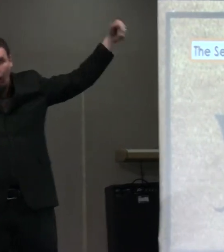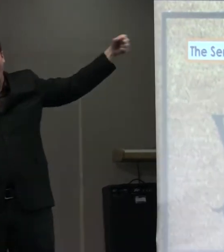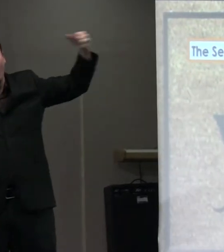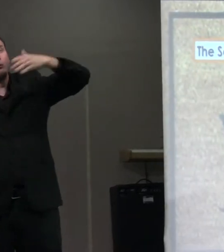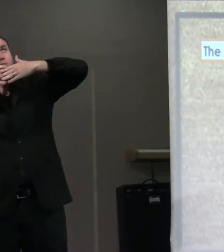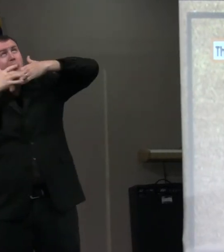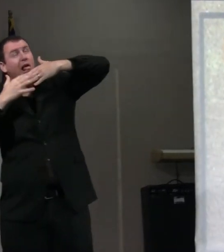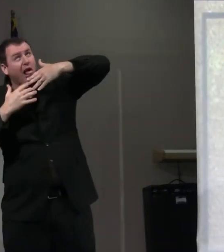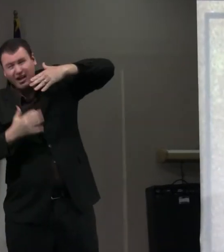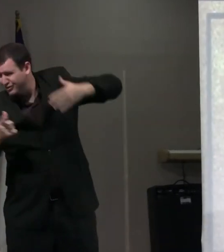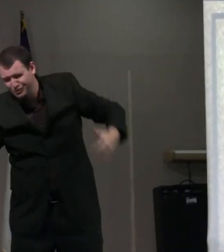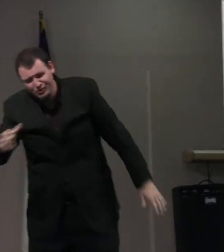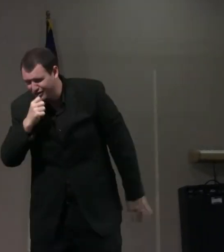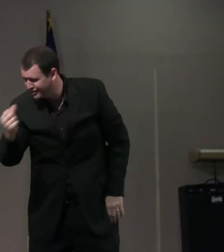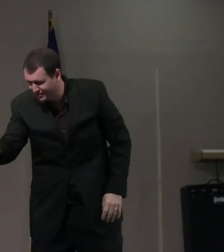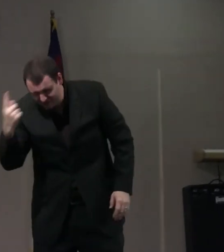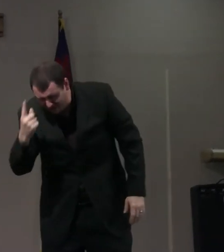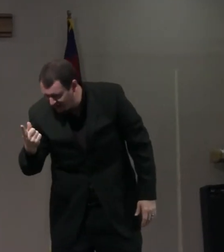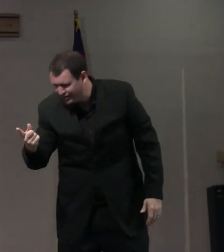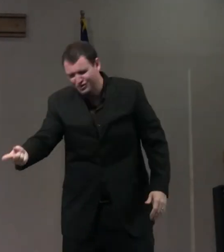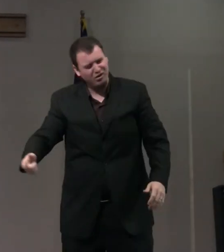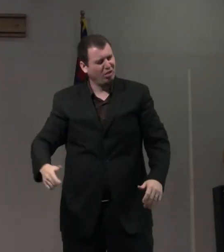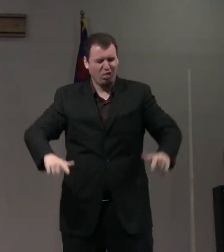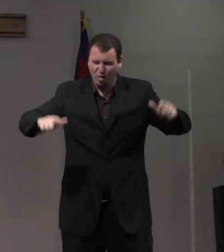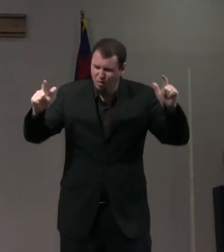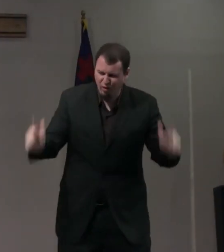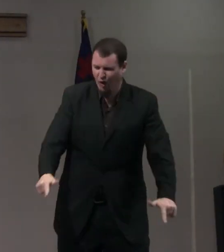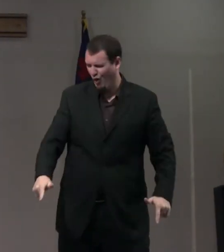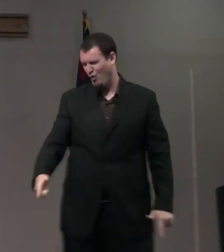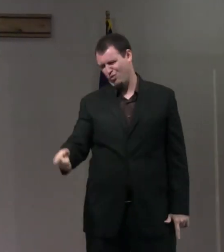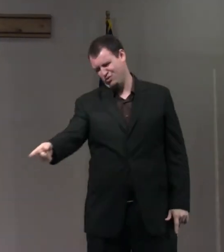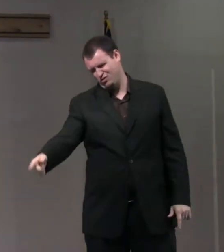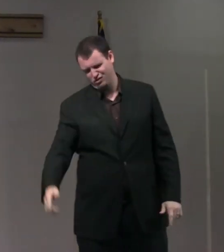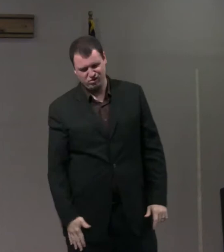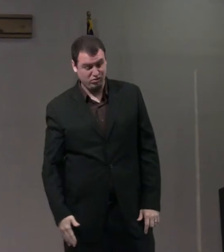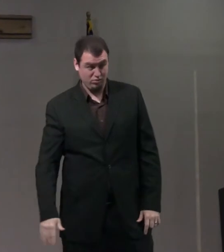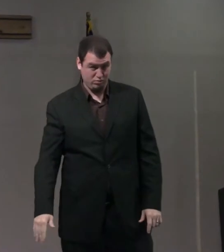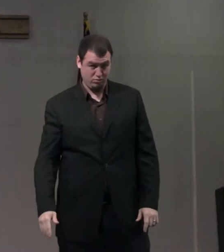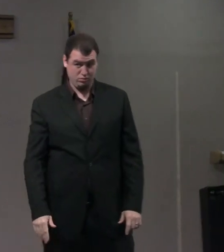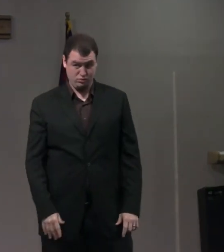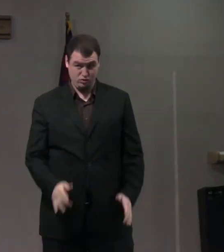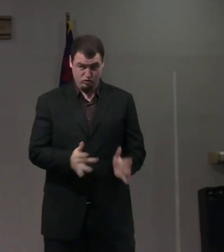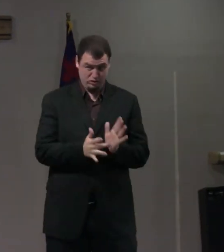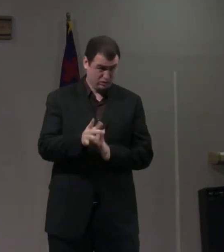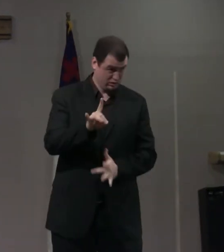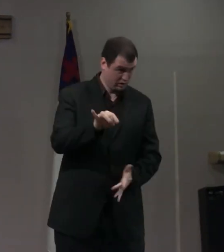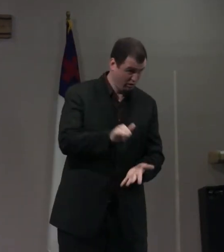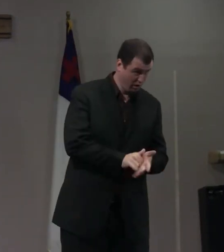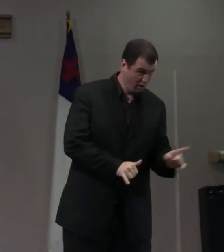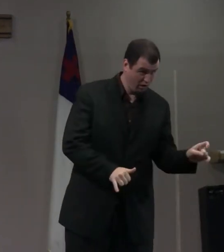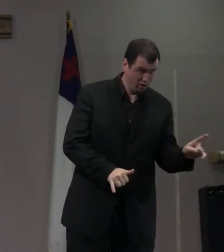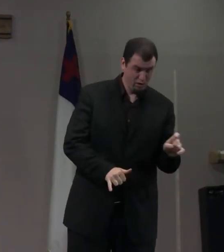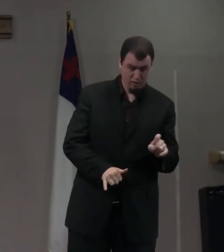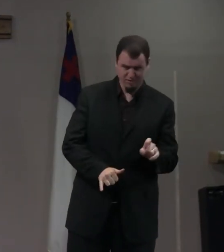crucified. You don't understand that. But did Jesus do